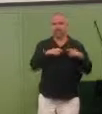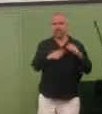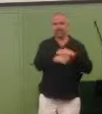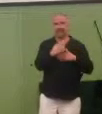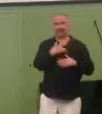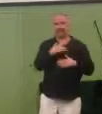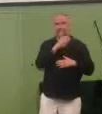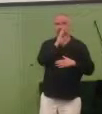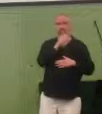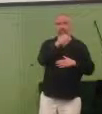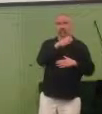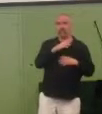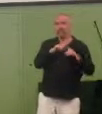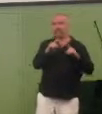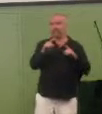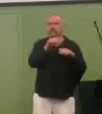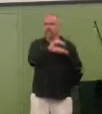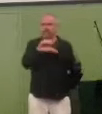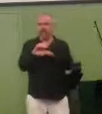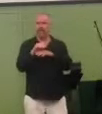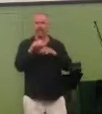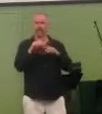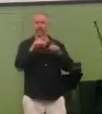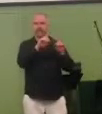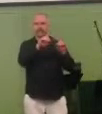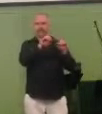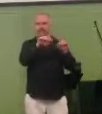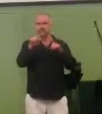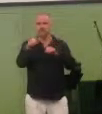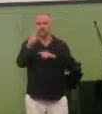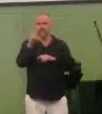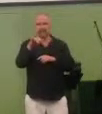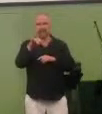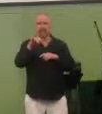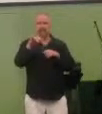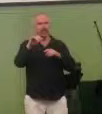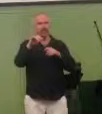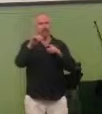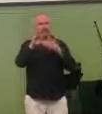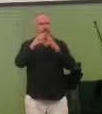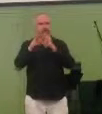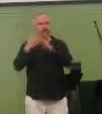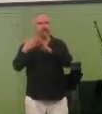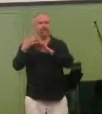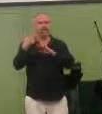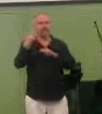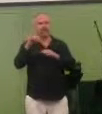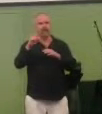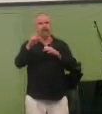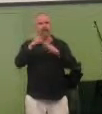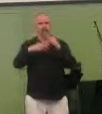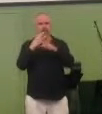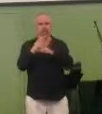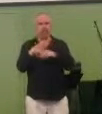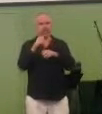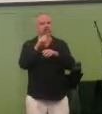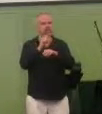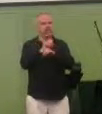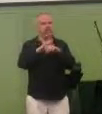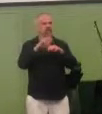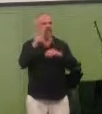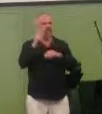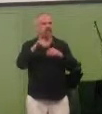so, he found acceptance often and worked on a gay publication in Milwaukee when he was pre-transition. He